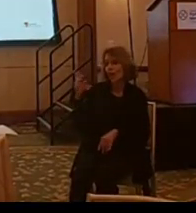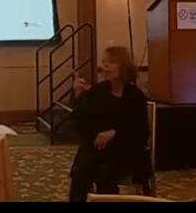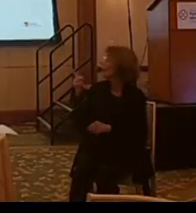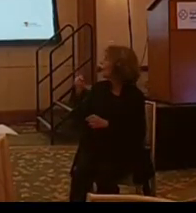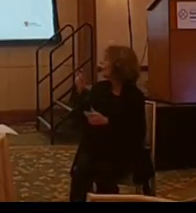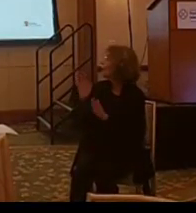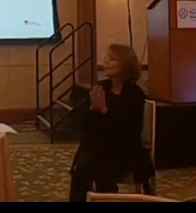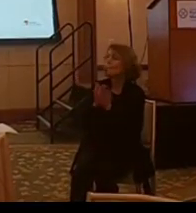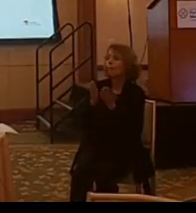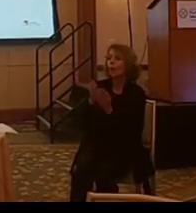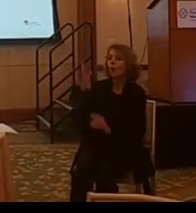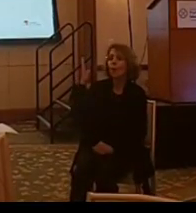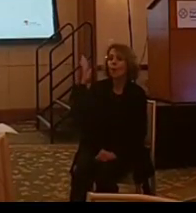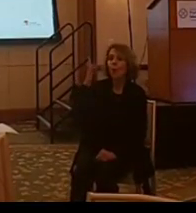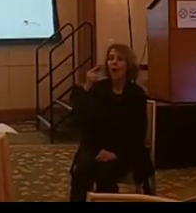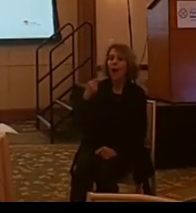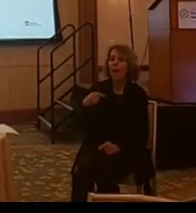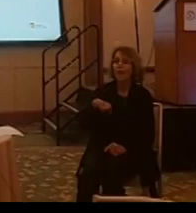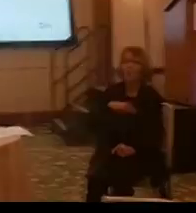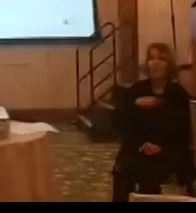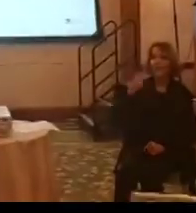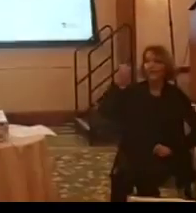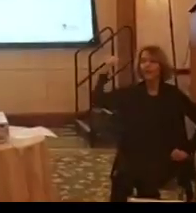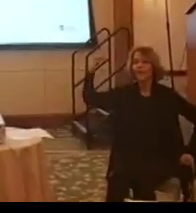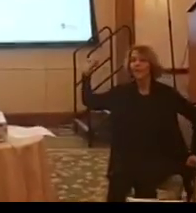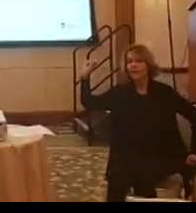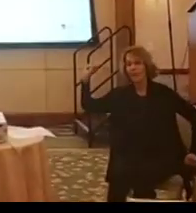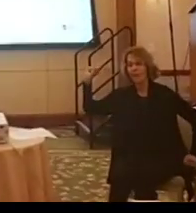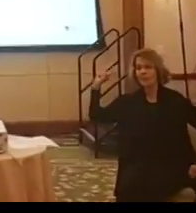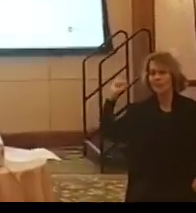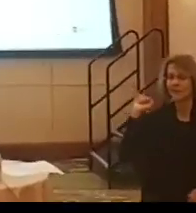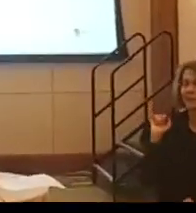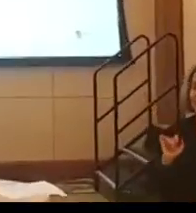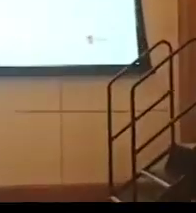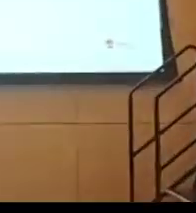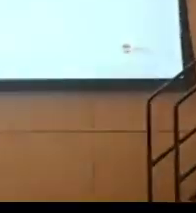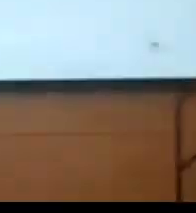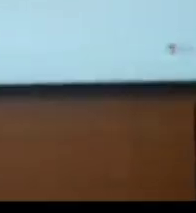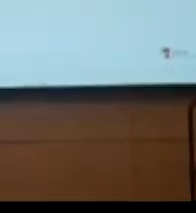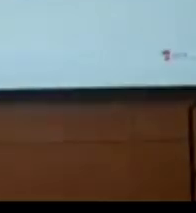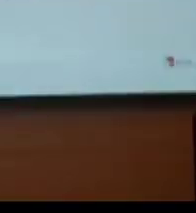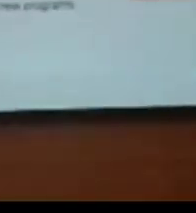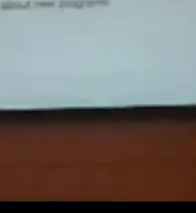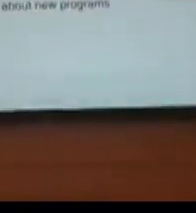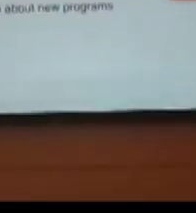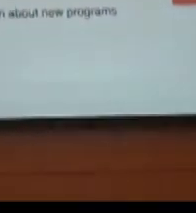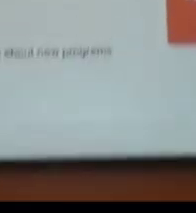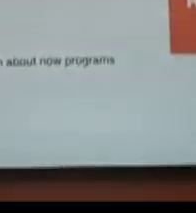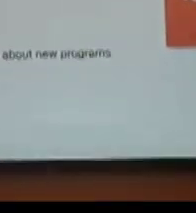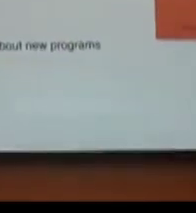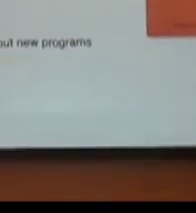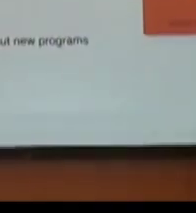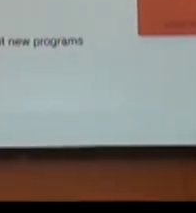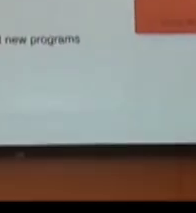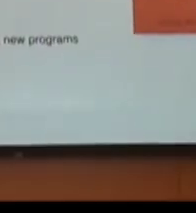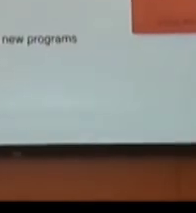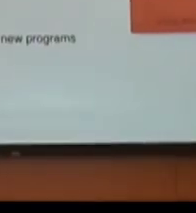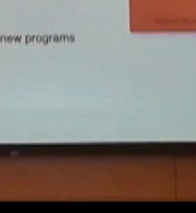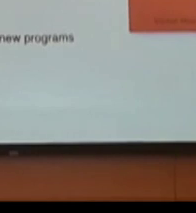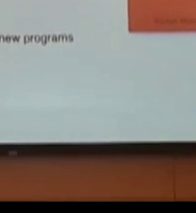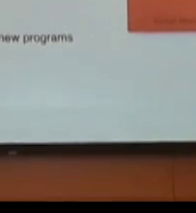lays out the manifesto of the patient revolution in a series of essays. And so if you've been excited about this, you can